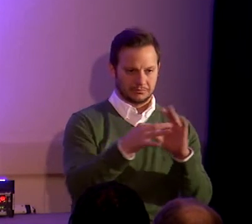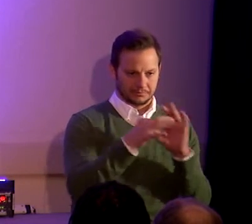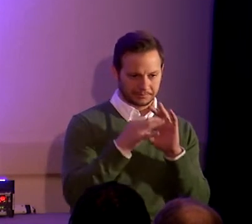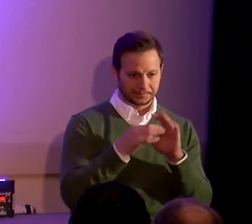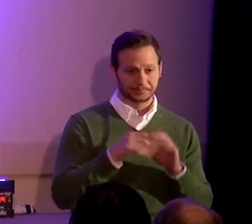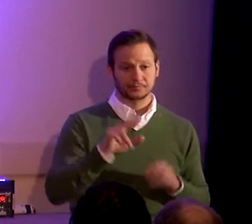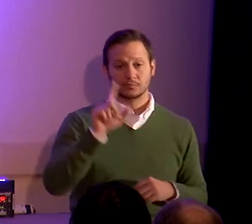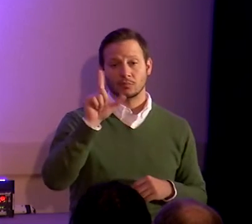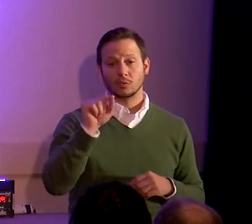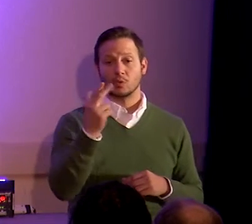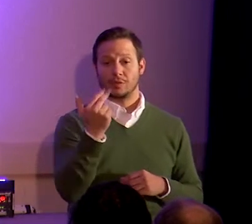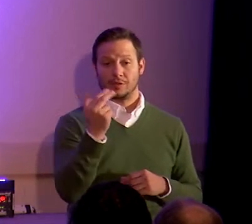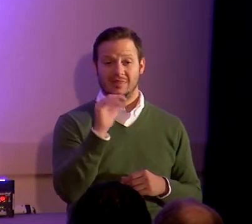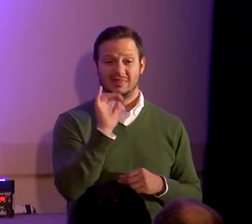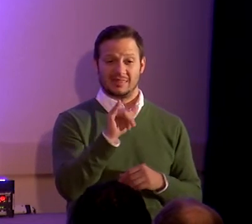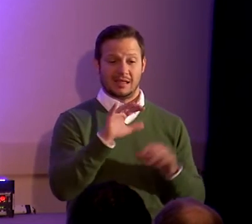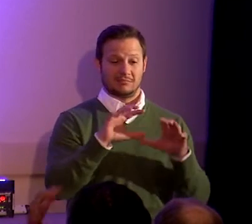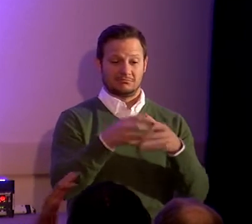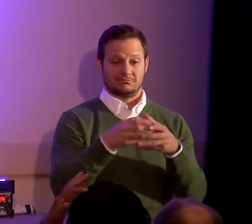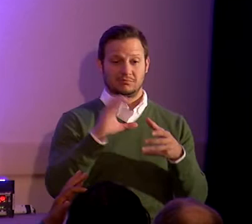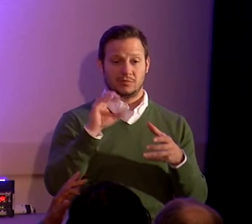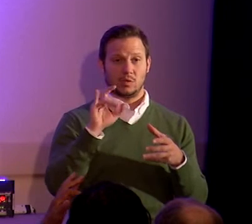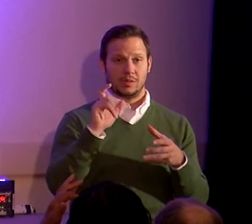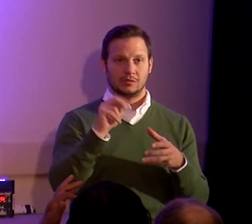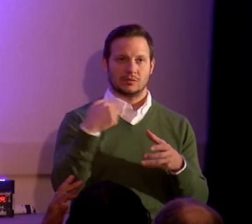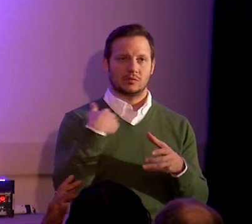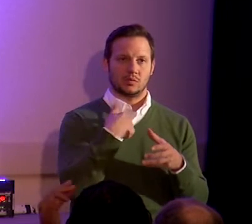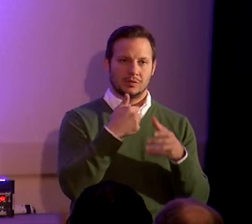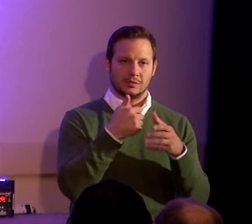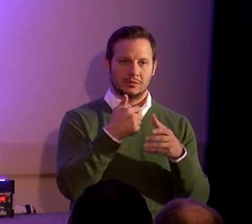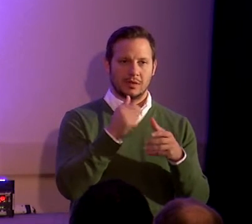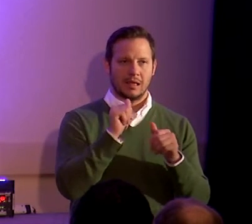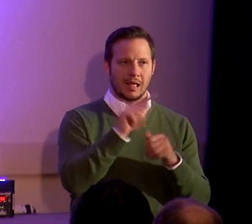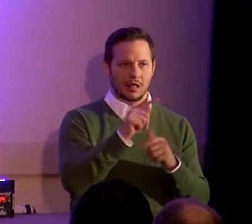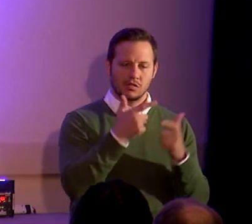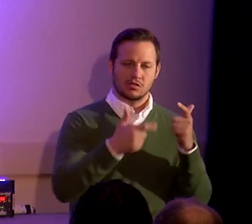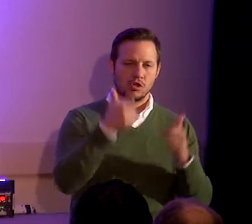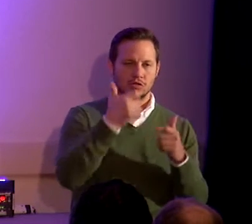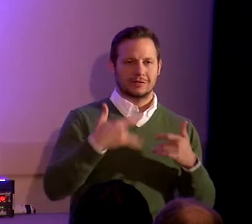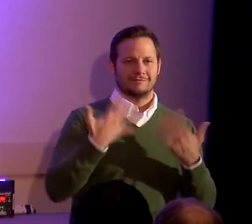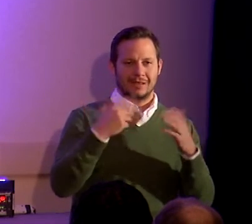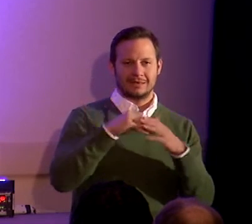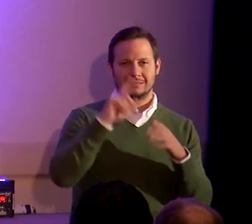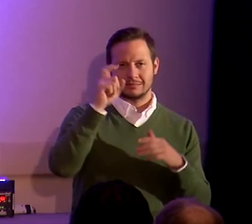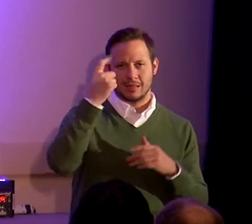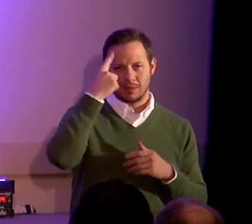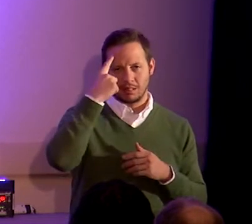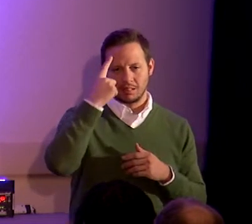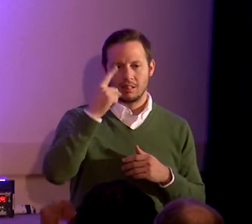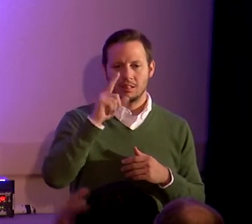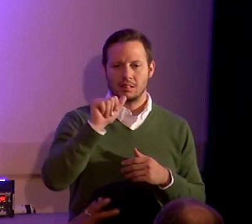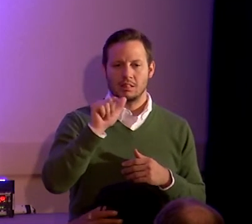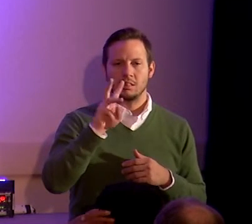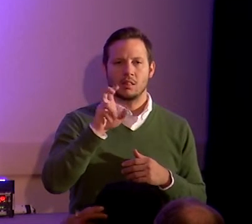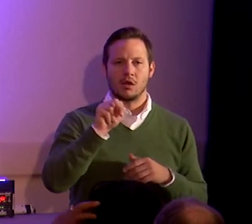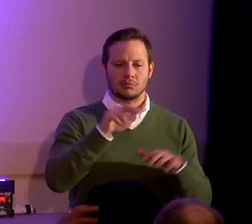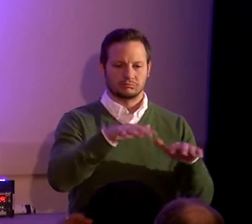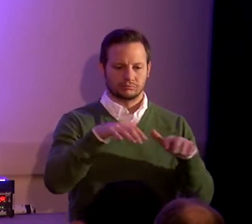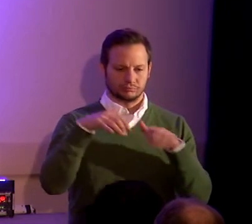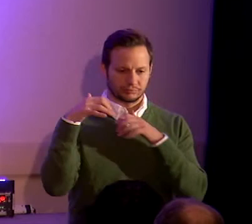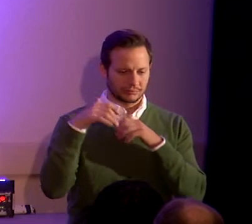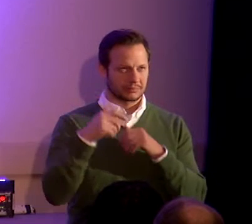Secular Coalition for Arizona headlined at one of the largest events at the Capitol lawn on the opening day at the legislature, right? The crowd